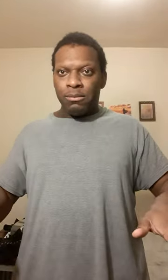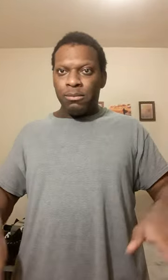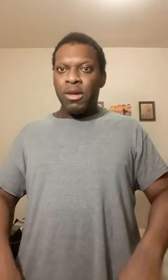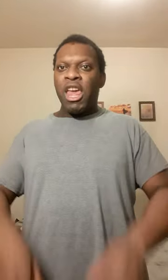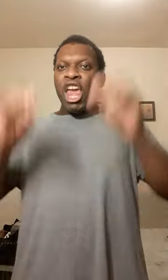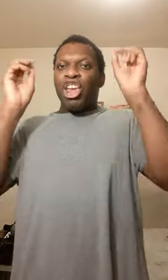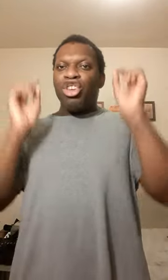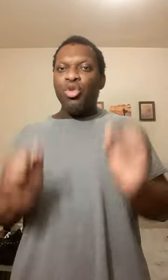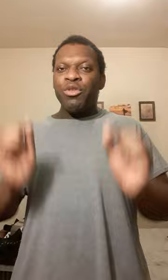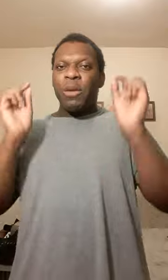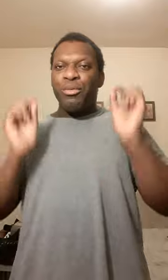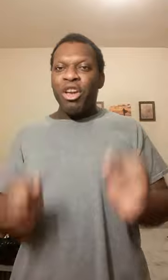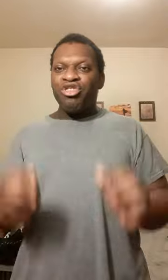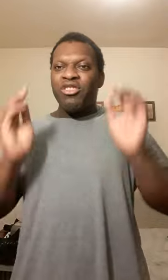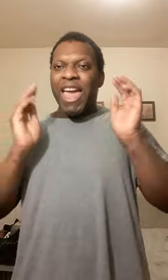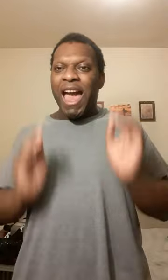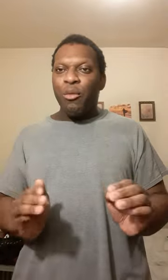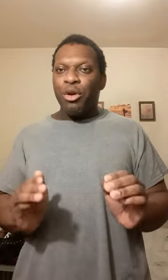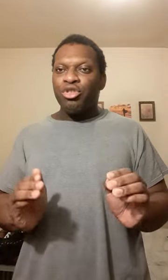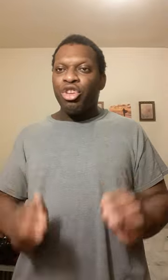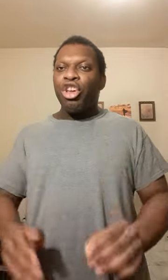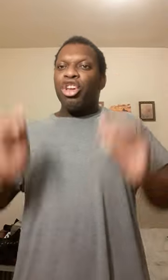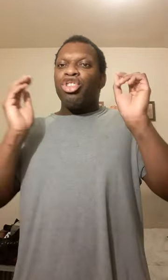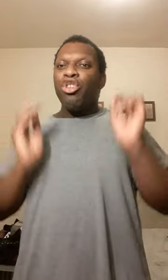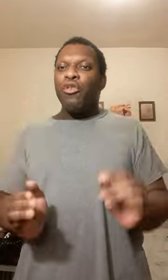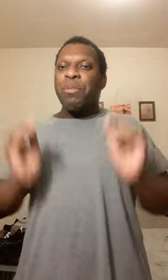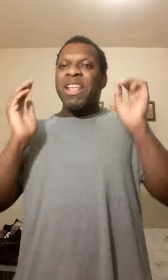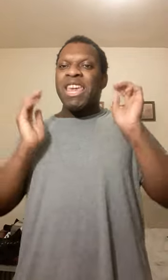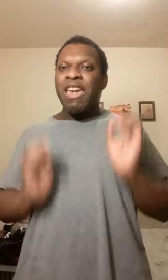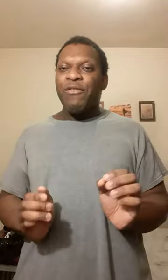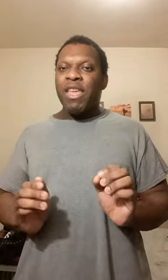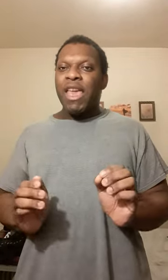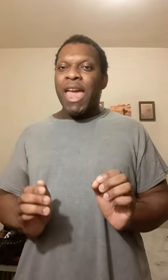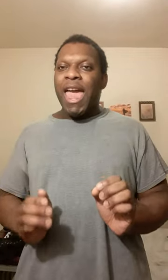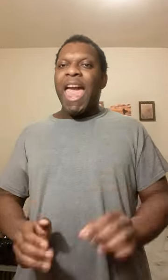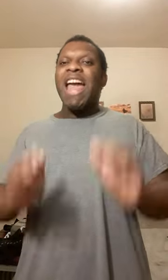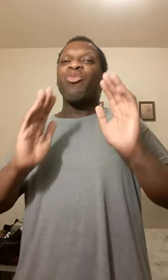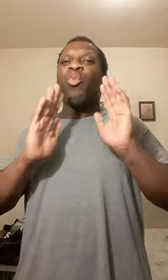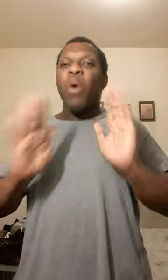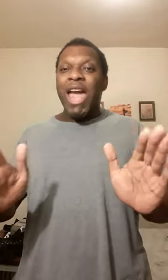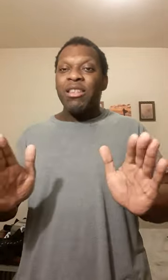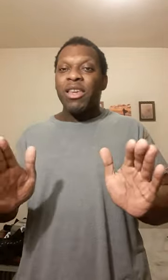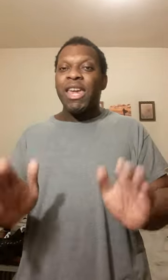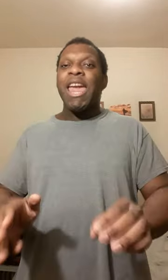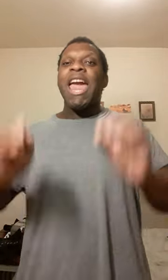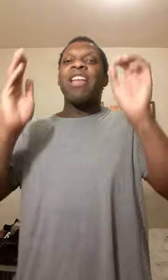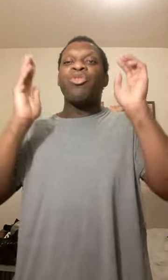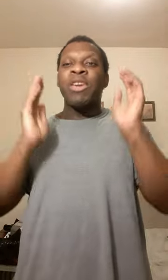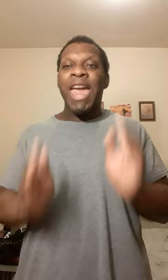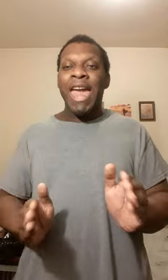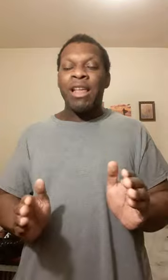Use the precious hours you've been given as wisely as you can.